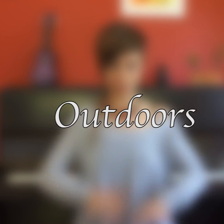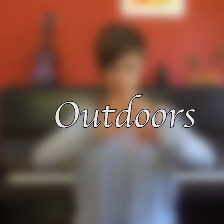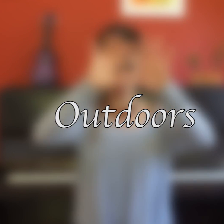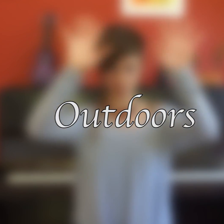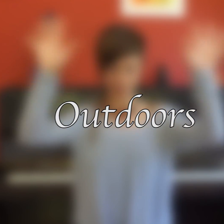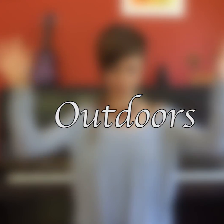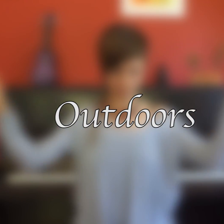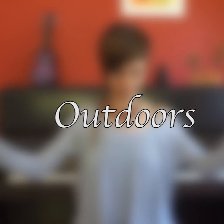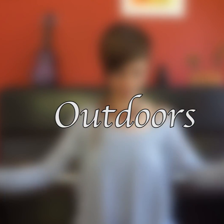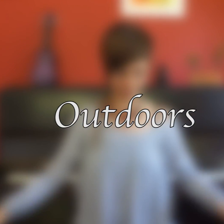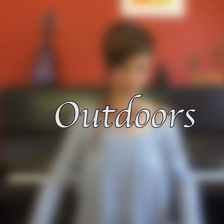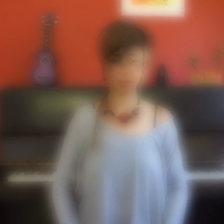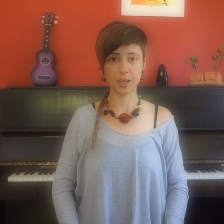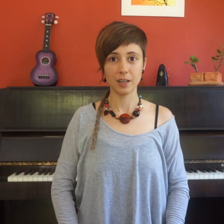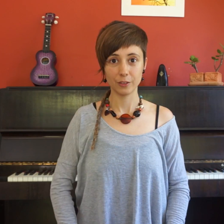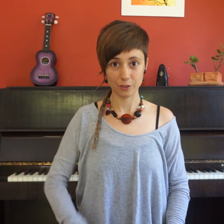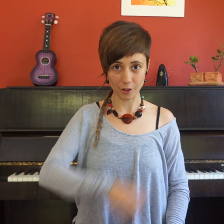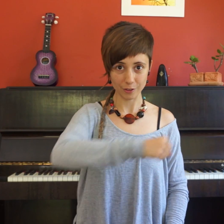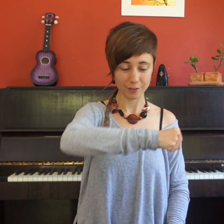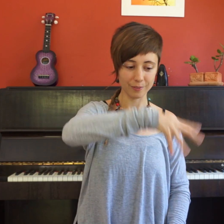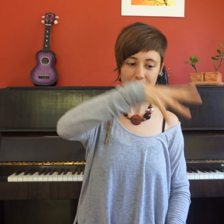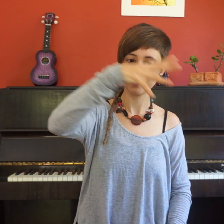Outdoor. The sun.